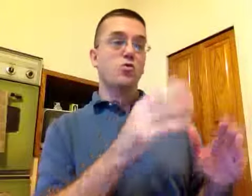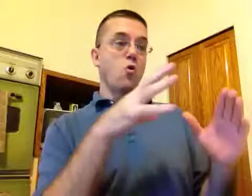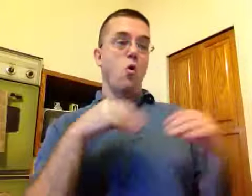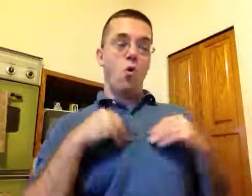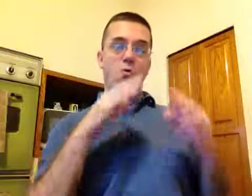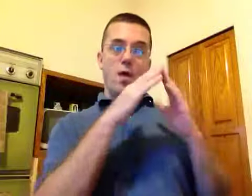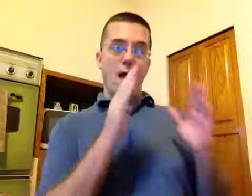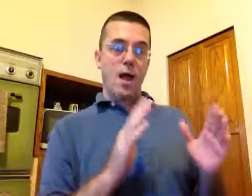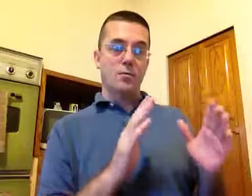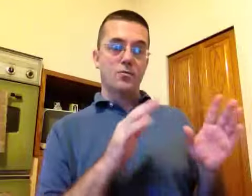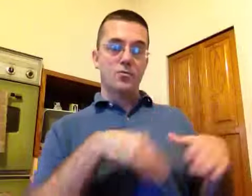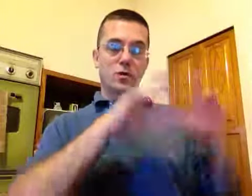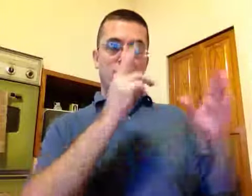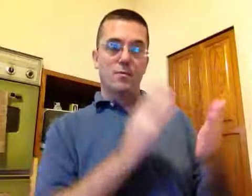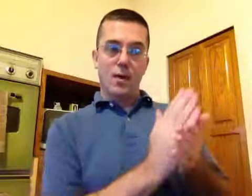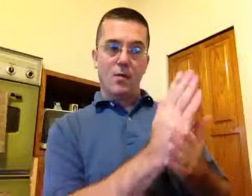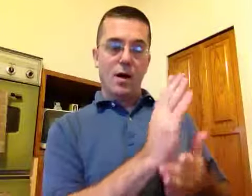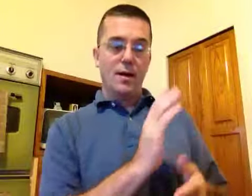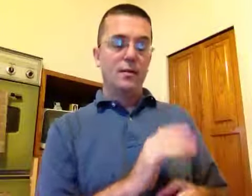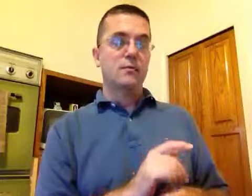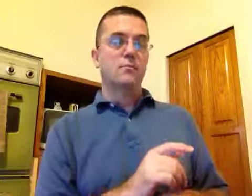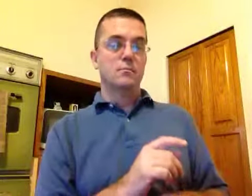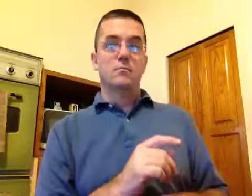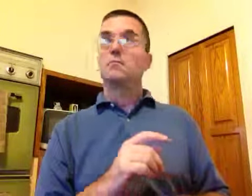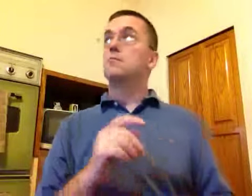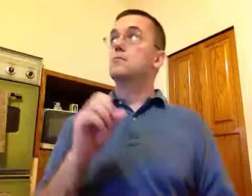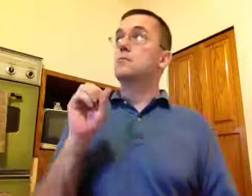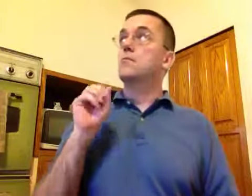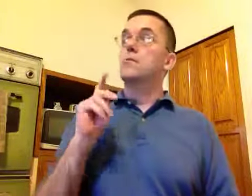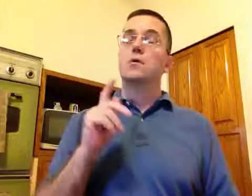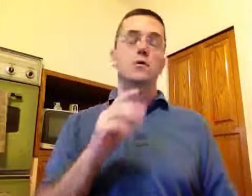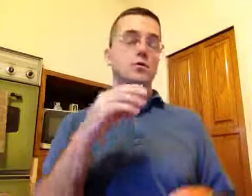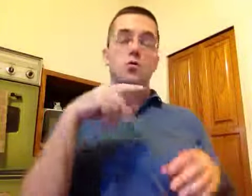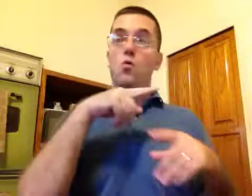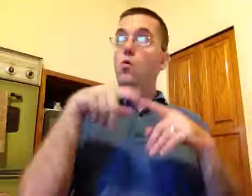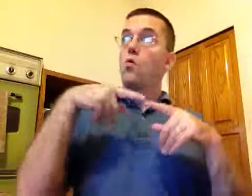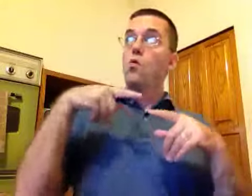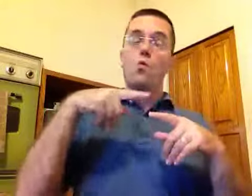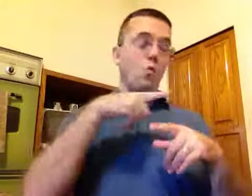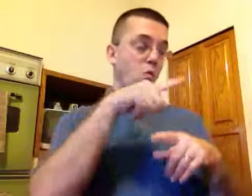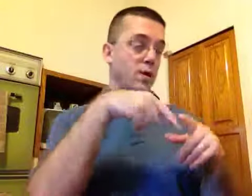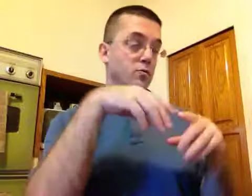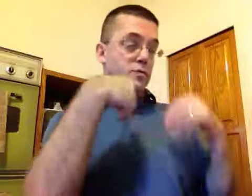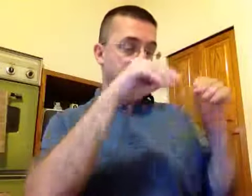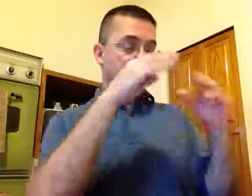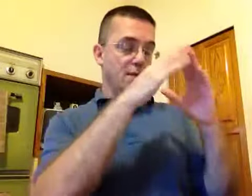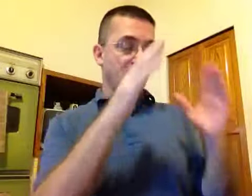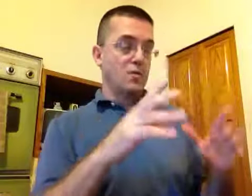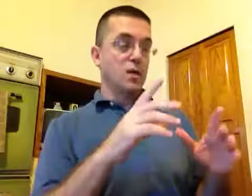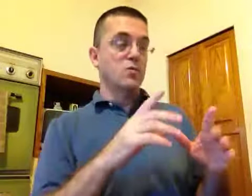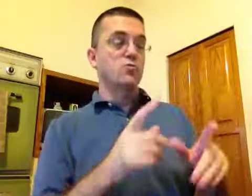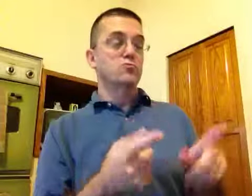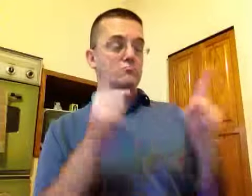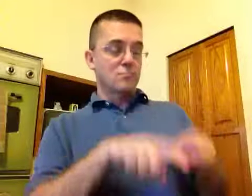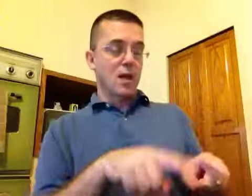anymore. Right. When you sell the house and then you contract for deed, you don't own the